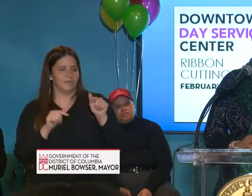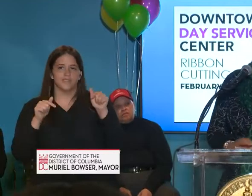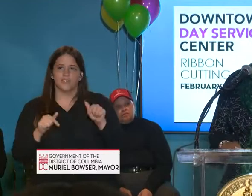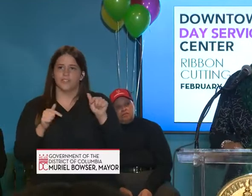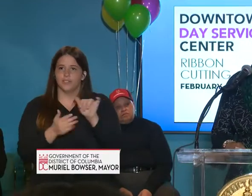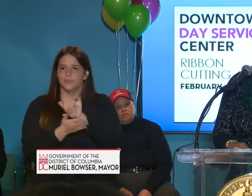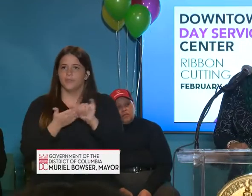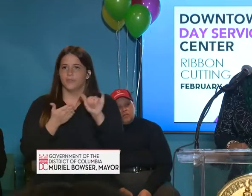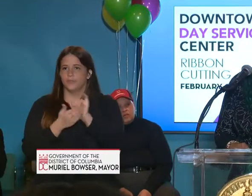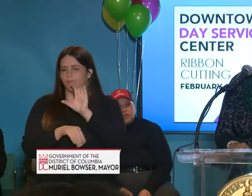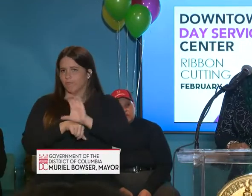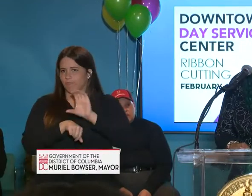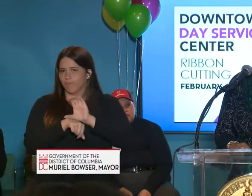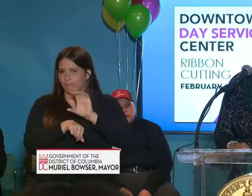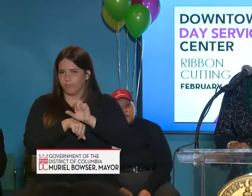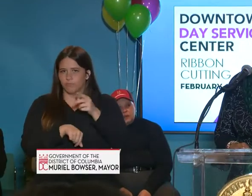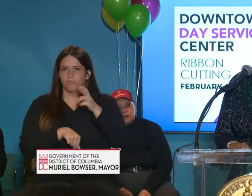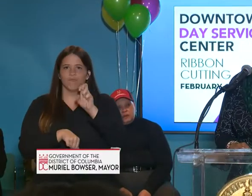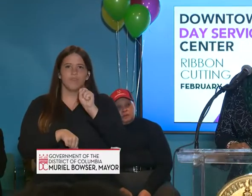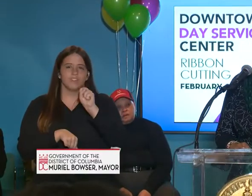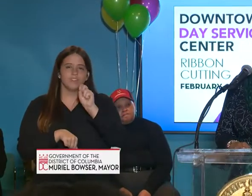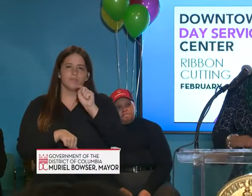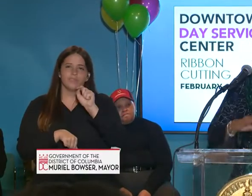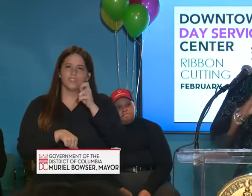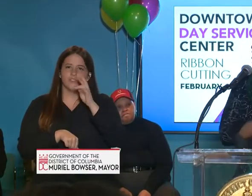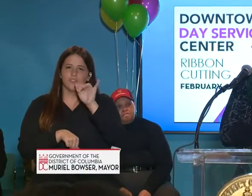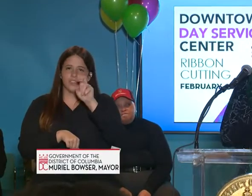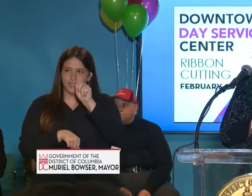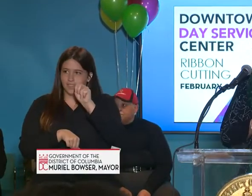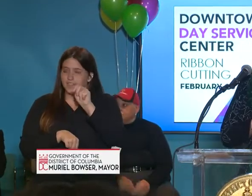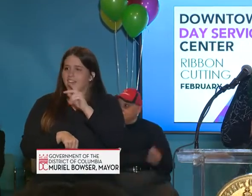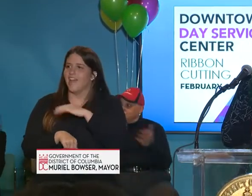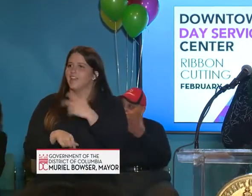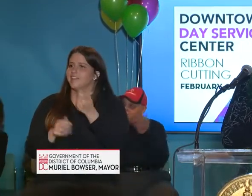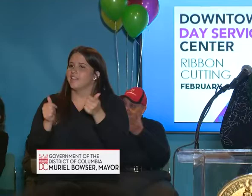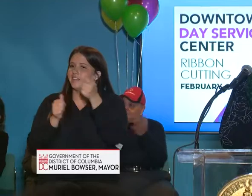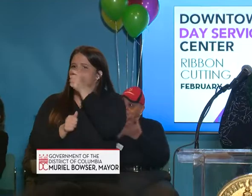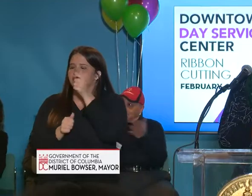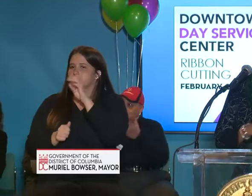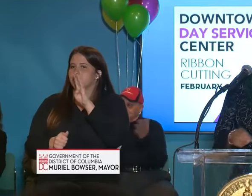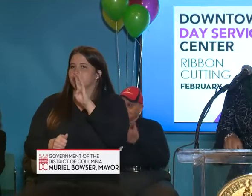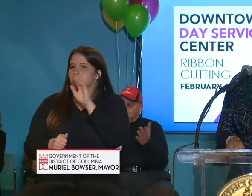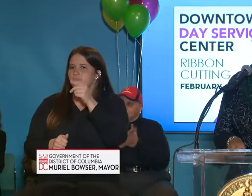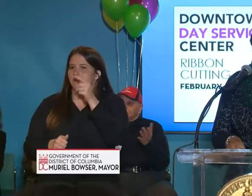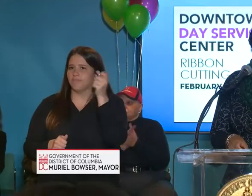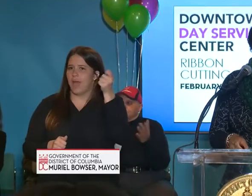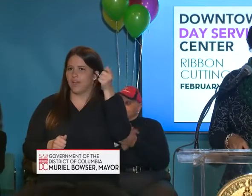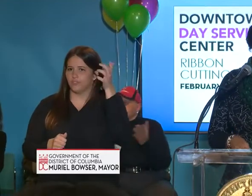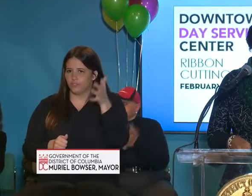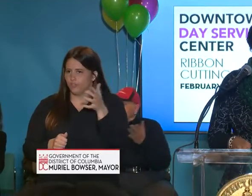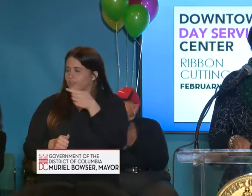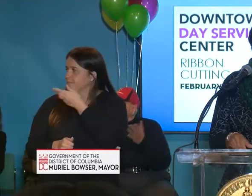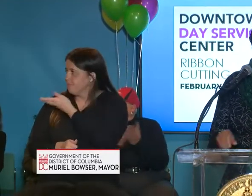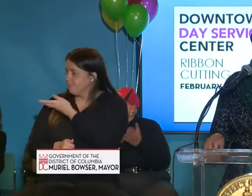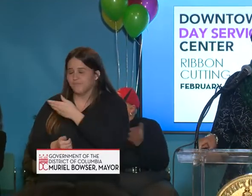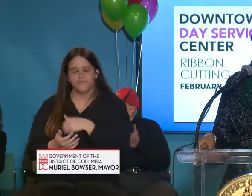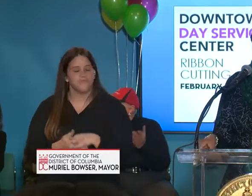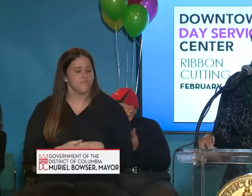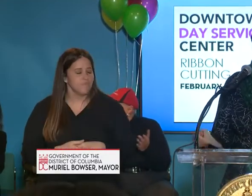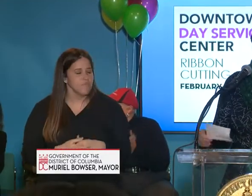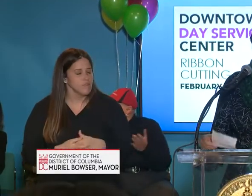York Presbyterian and the senior pastor, Roger Ginch. Let's give him a big round of applause.